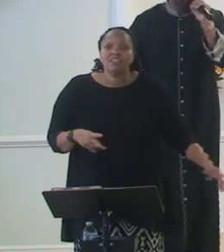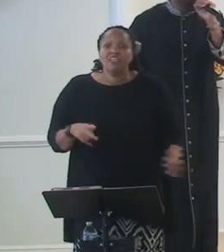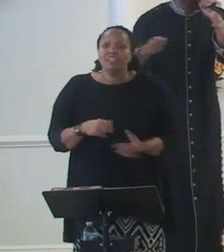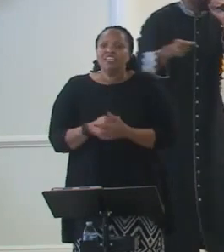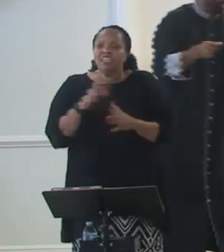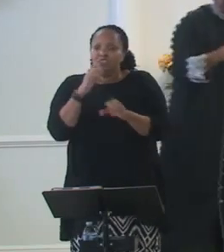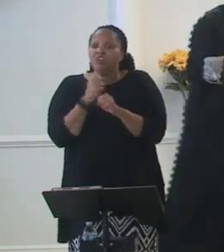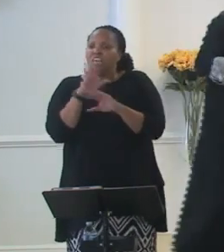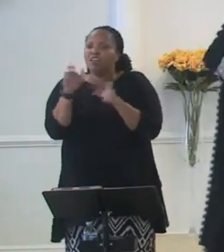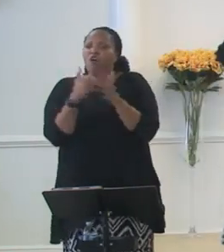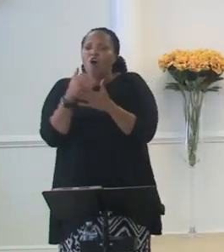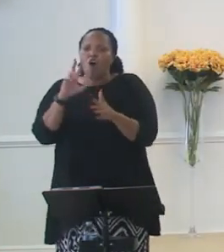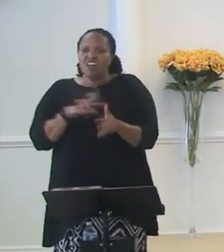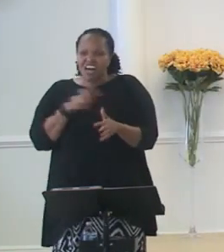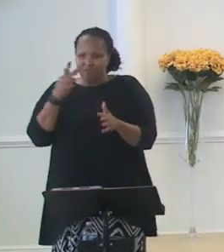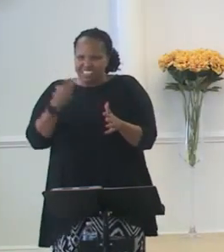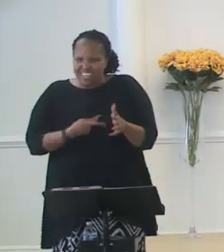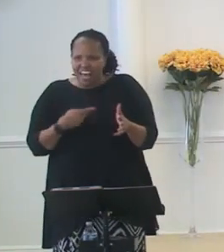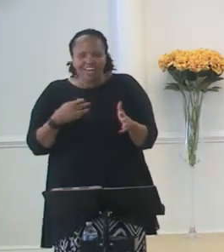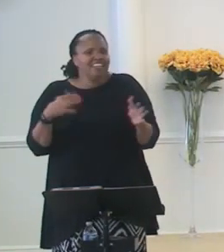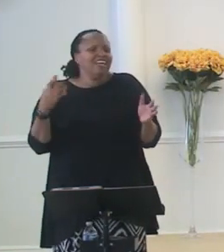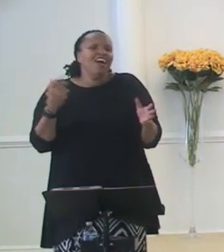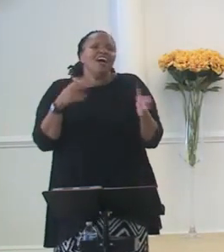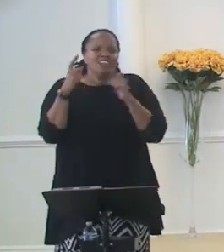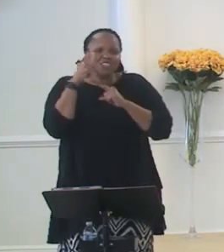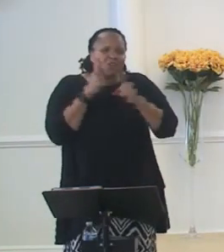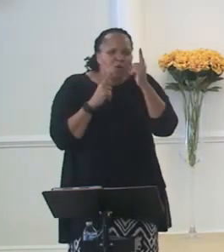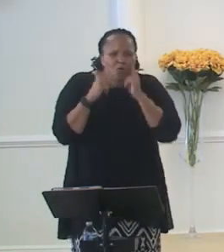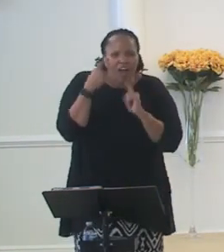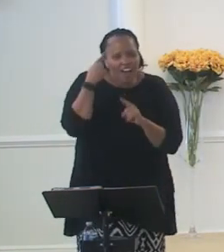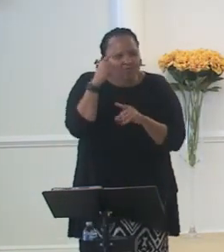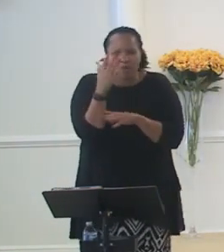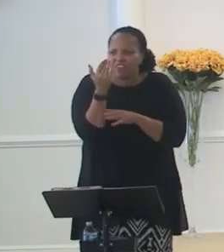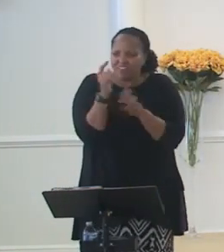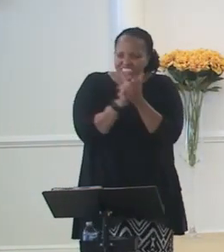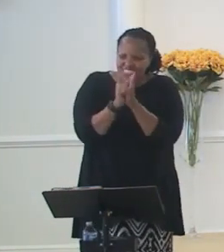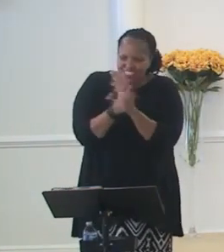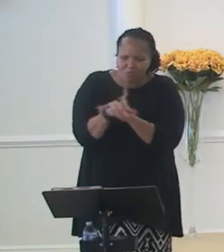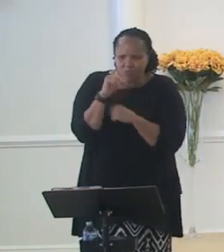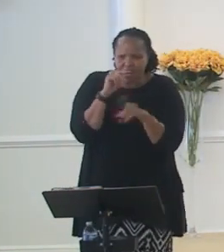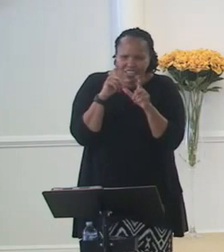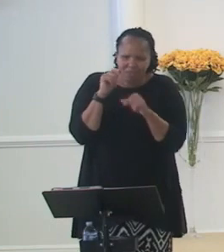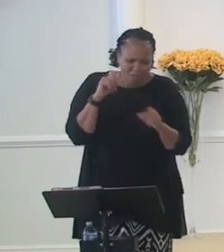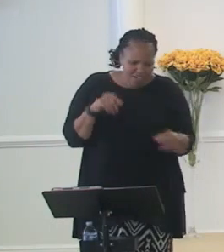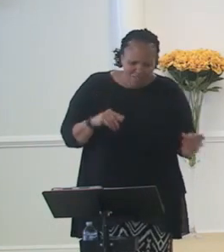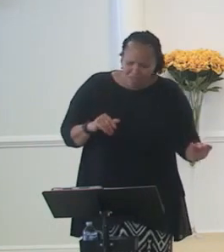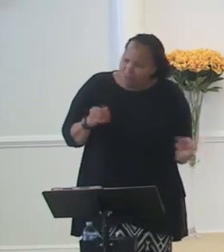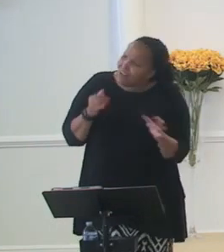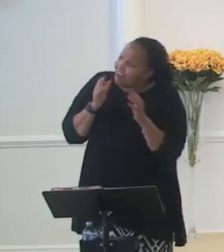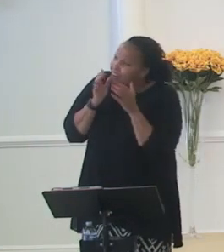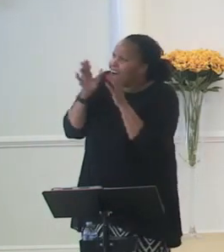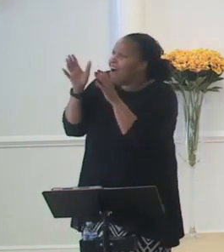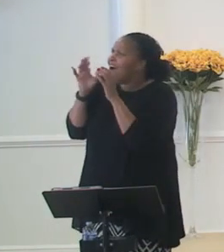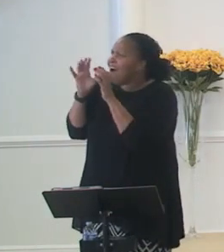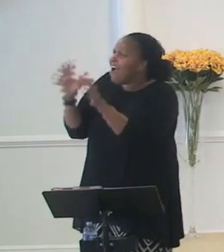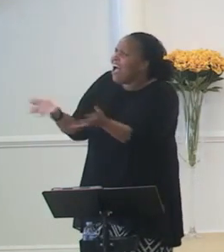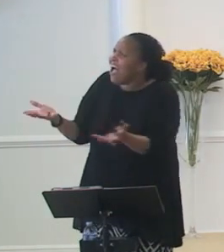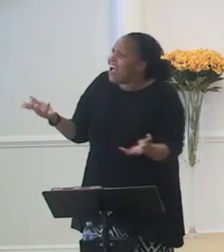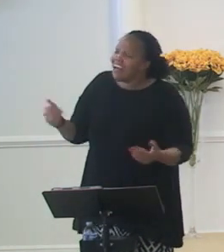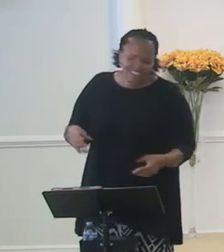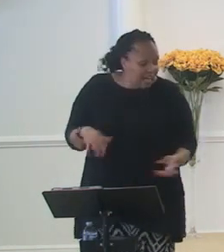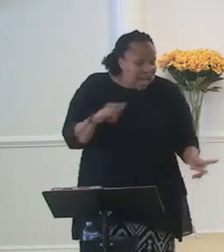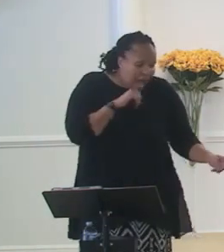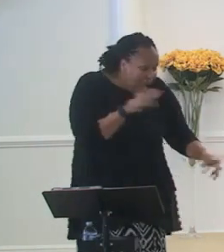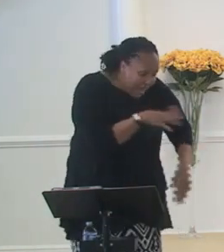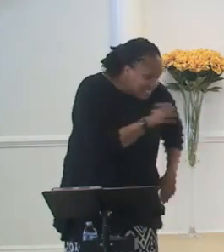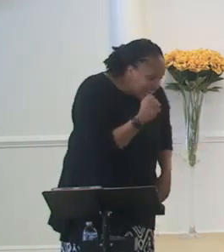getting all bunched up, balled up, crying for 15, 20 minutes, and I didn't take what I should have taken.